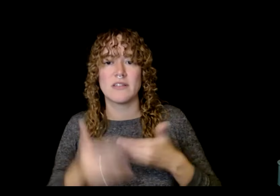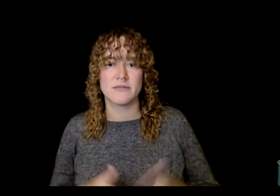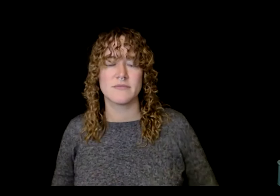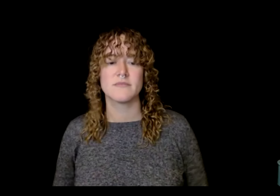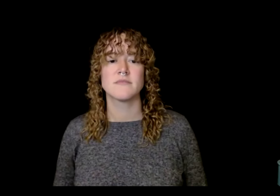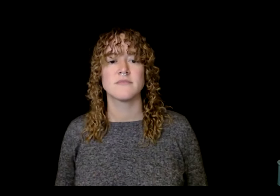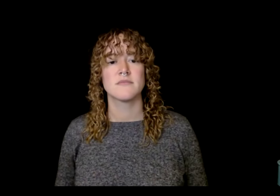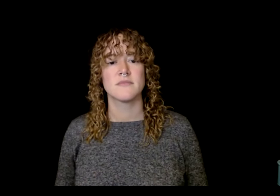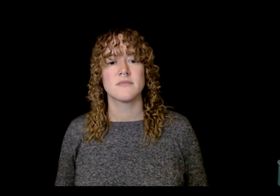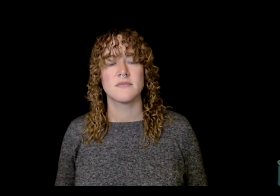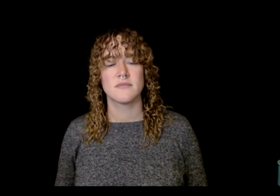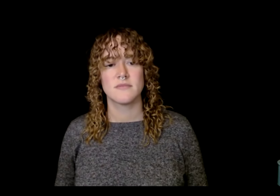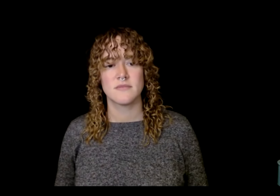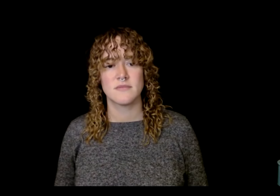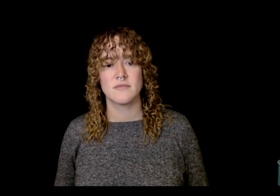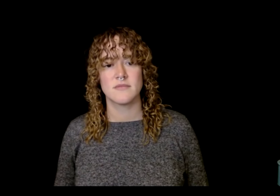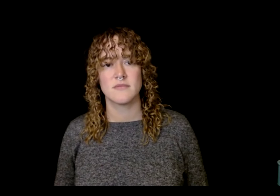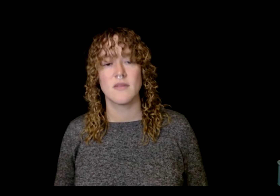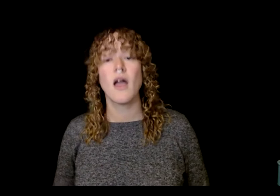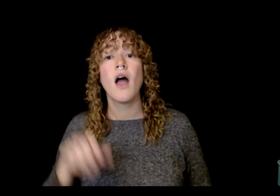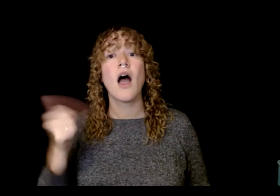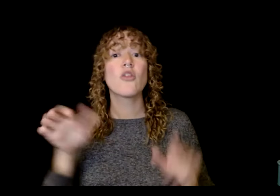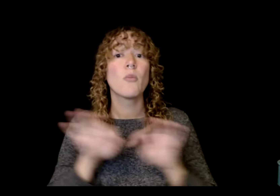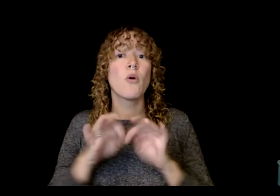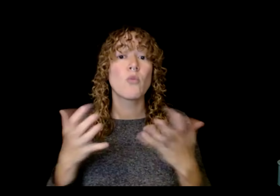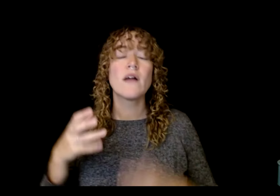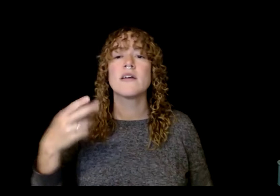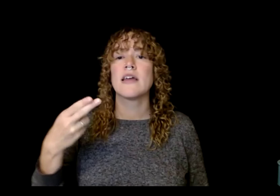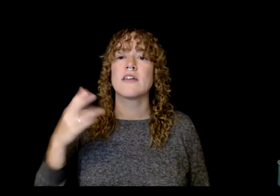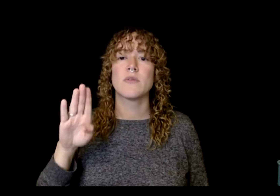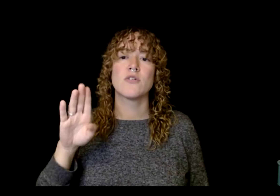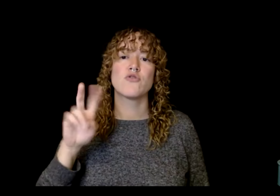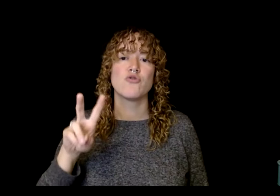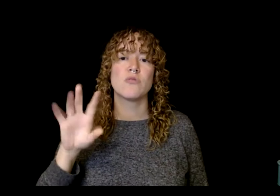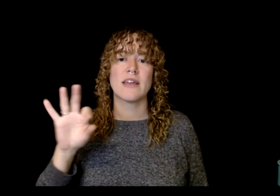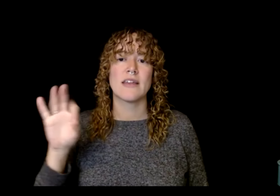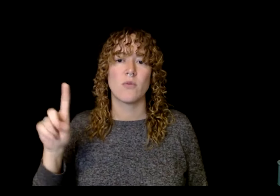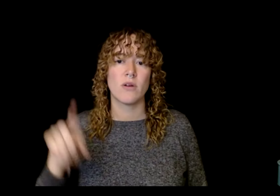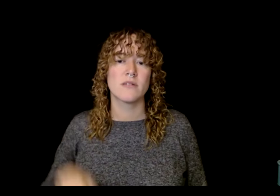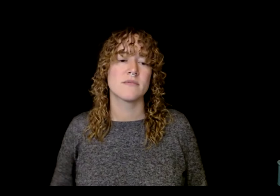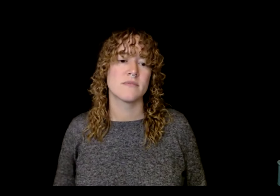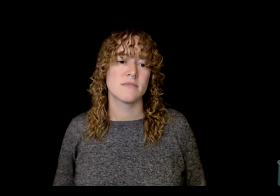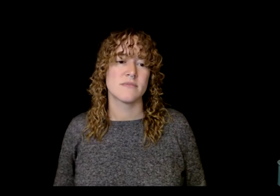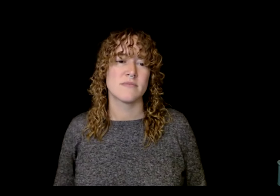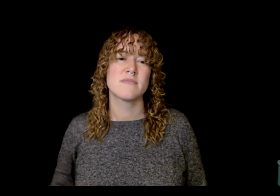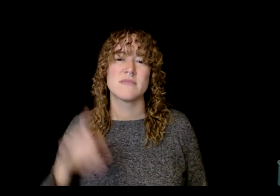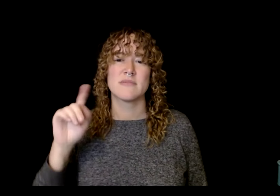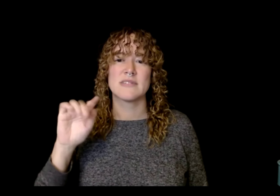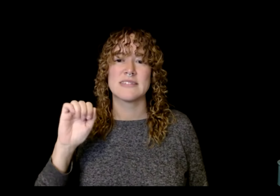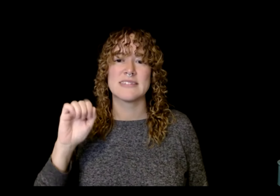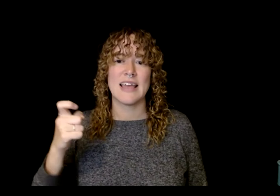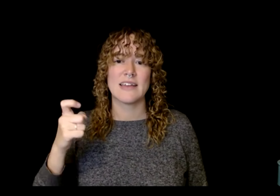Another important bill is House Bill 2991, which is our tax infrastructure